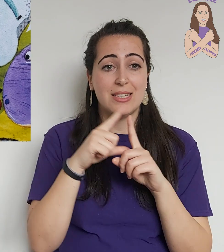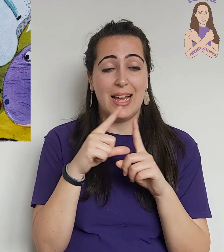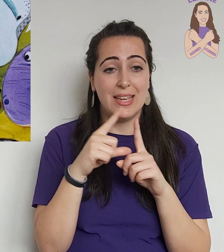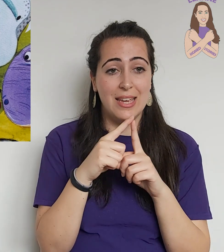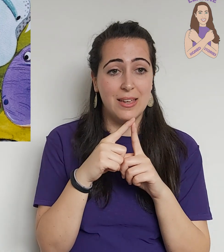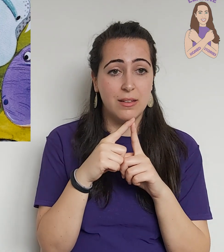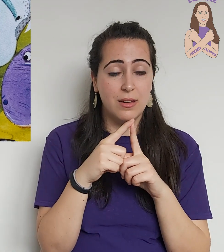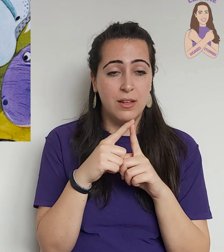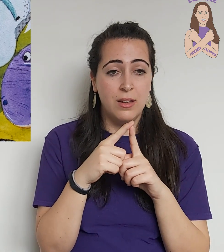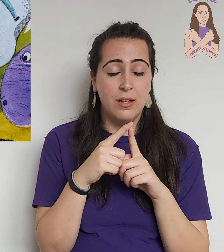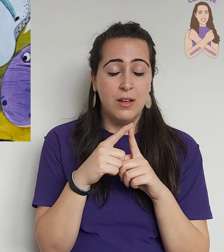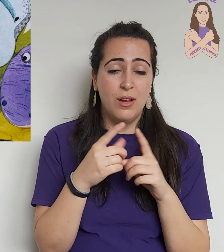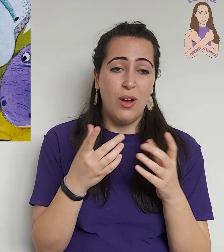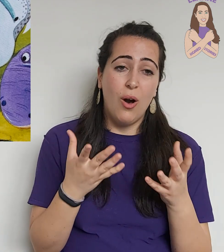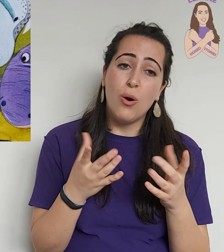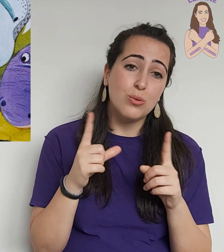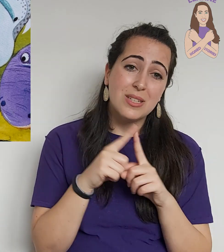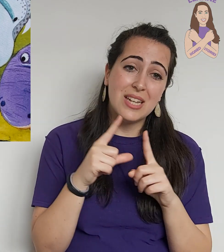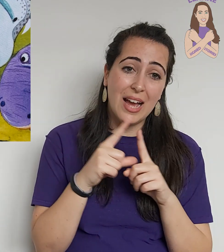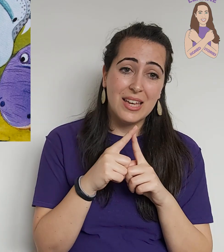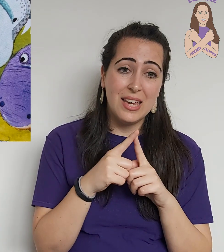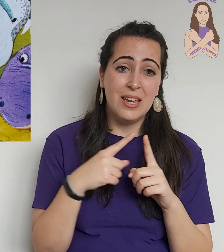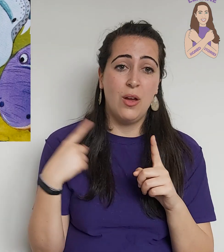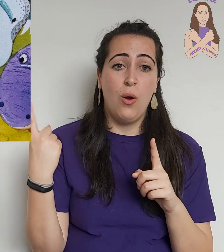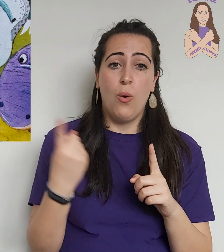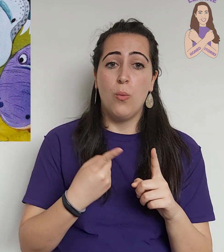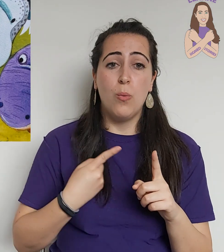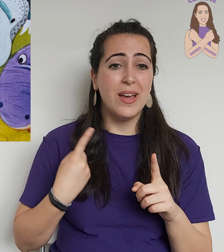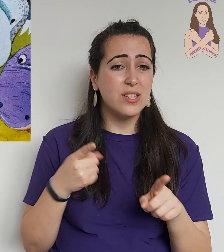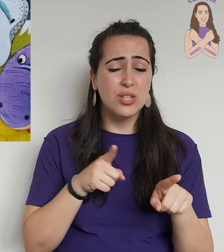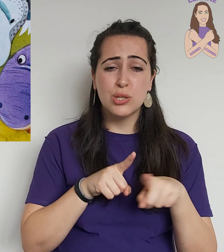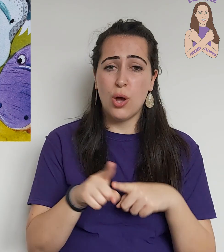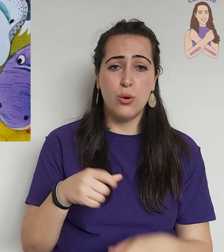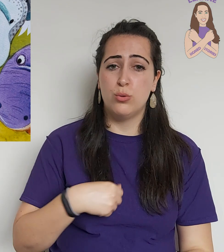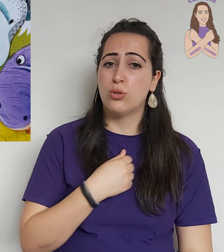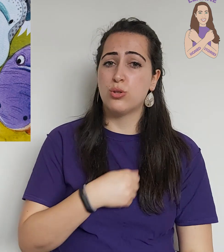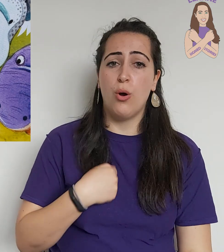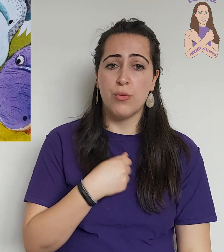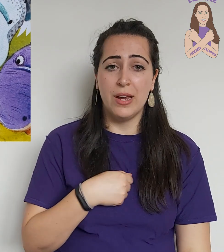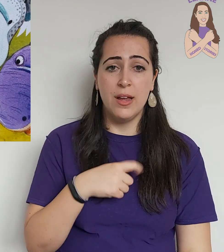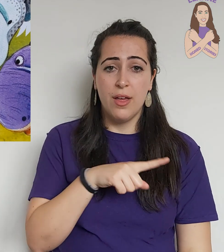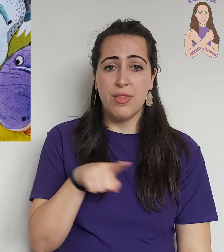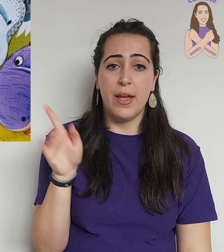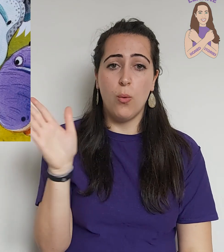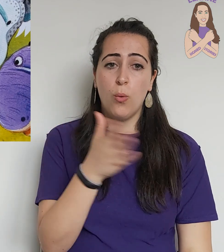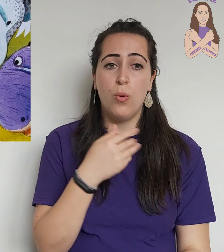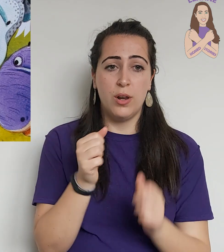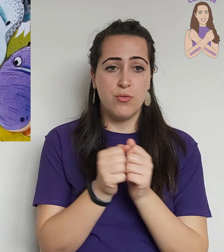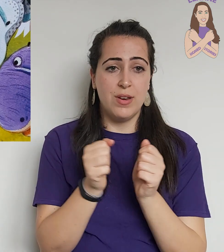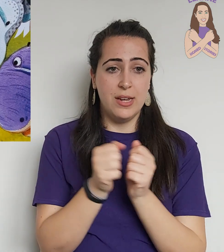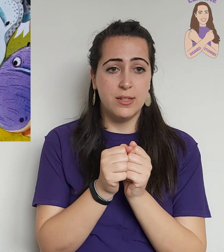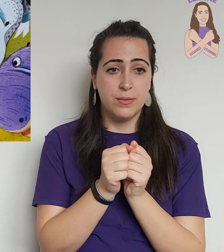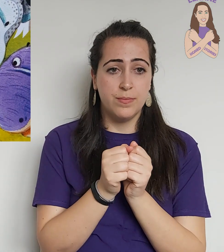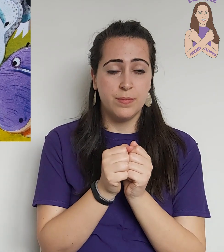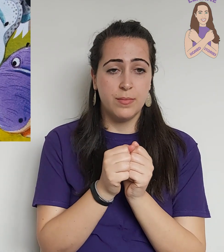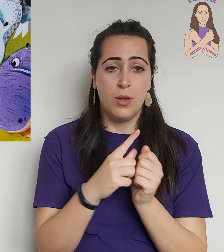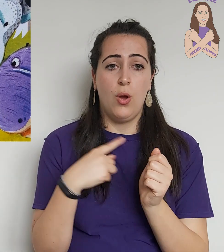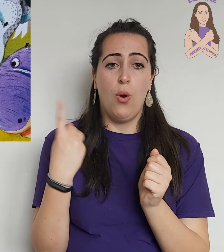Dachy. "Oh, Dachy, we're so sorry," they all agreed.